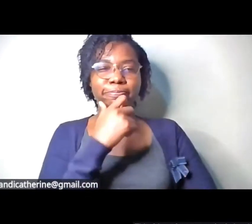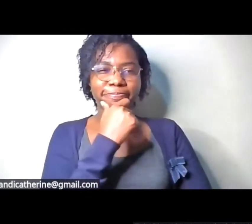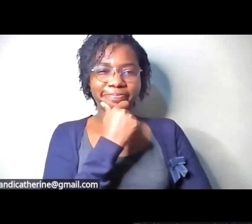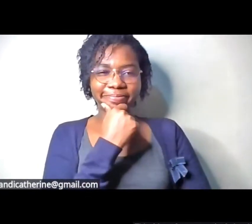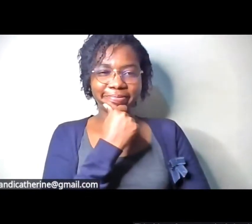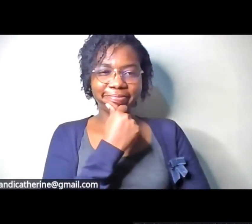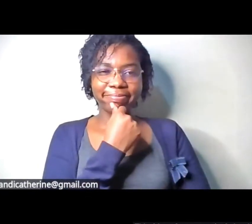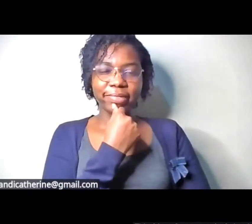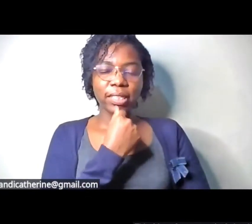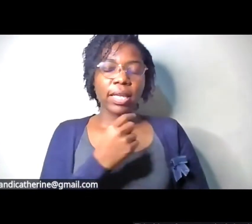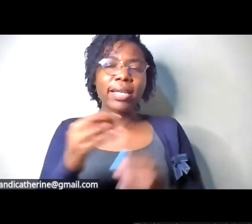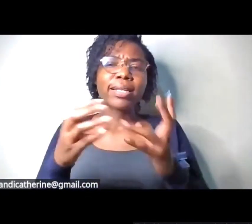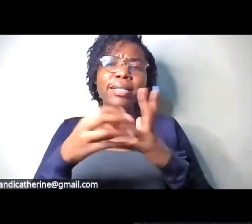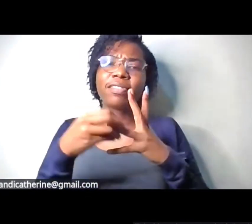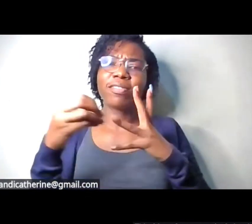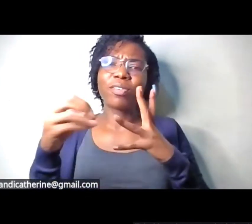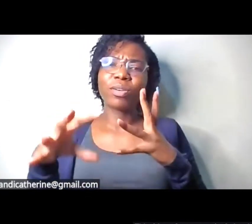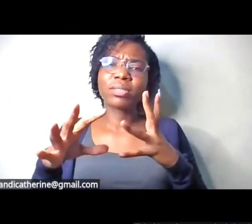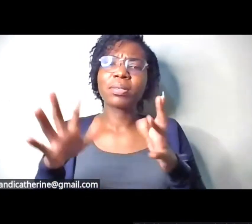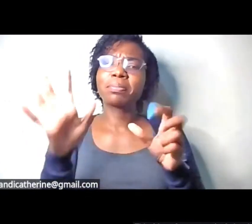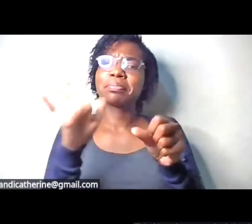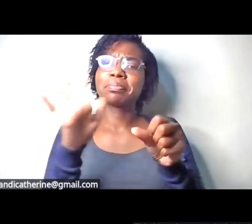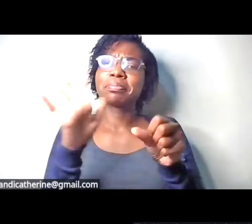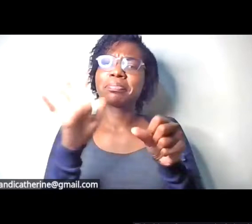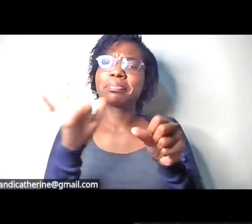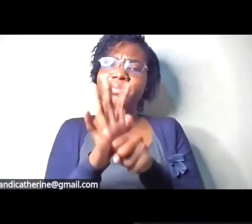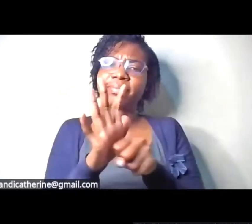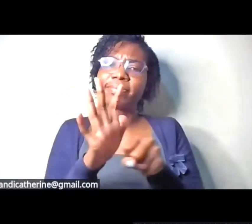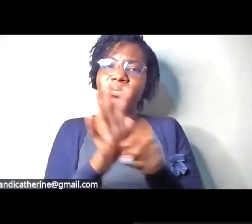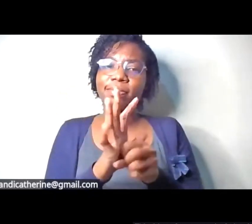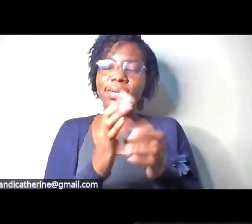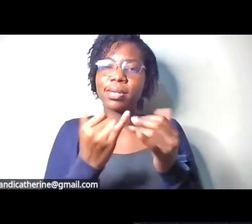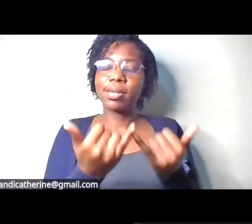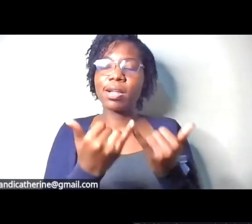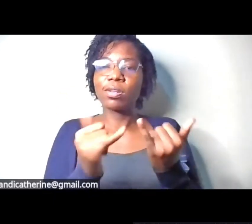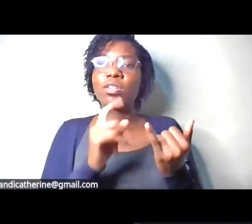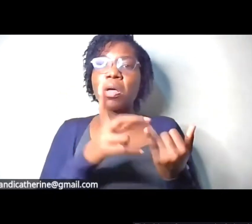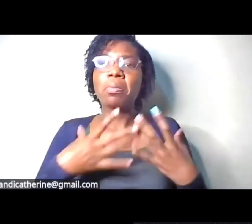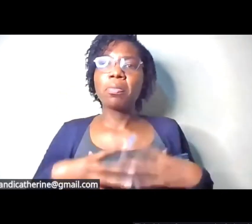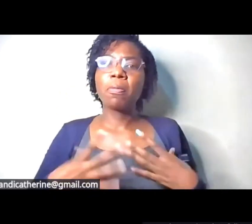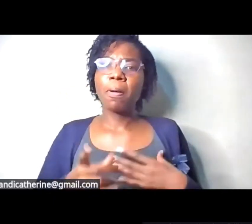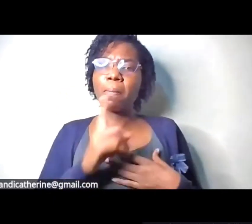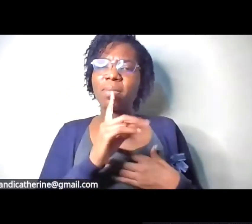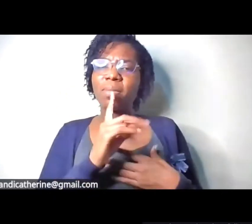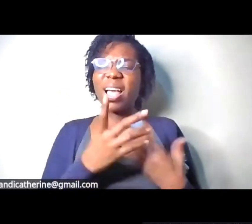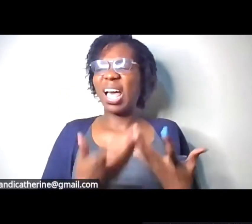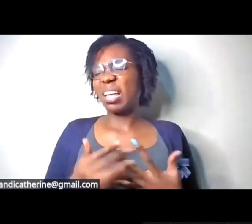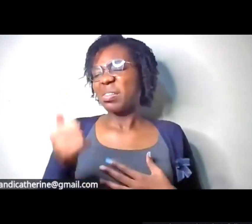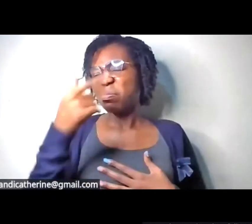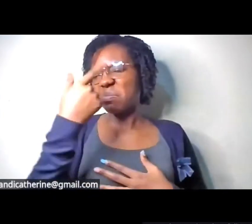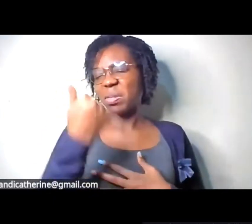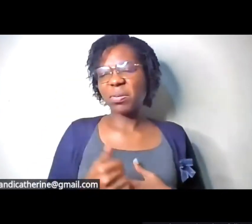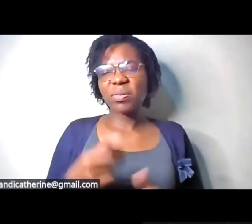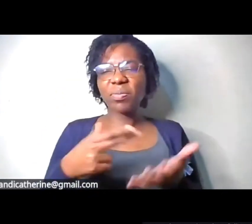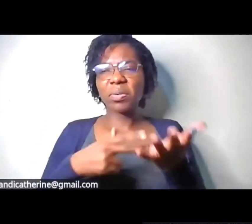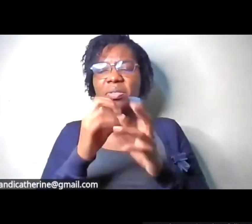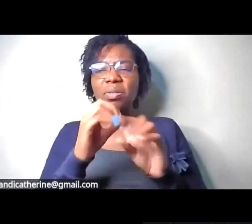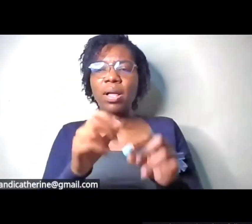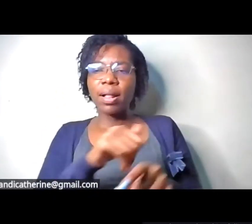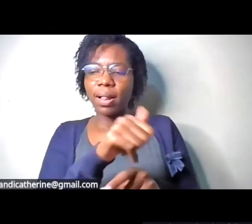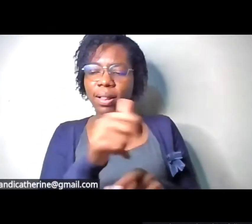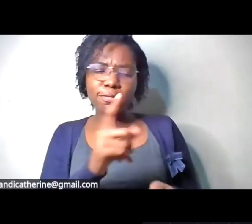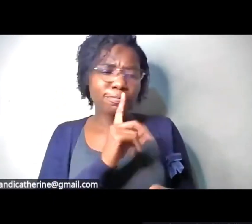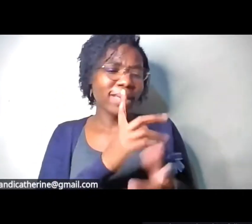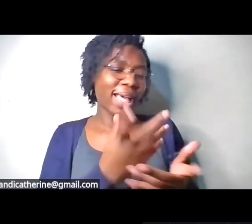divorce cases, and people say that it's because of infidelity, others say it's because of finances. Where